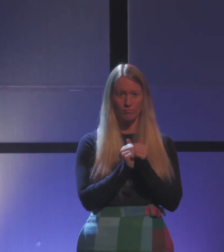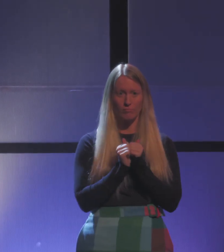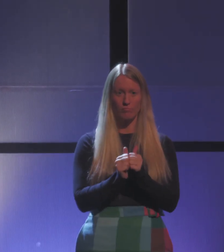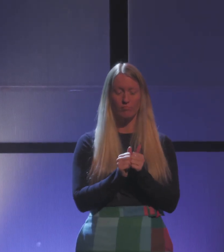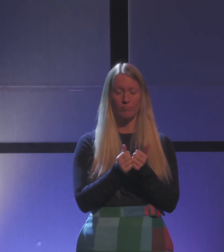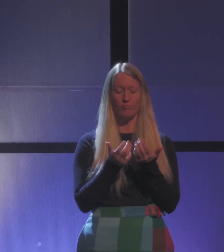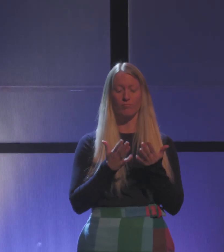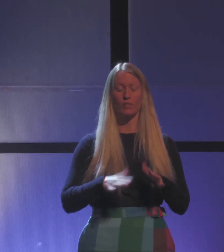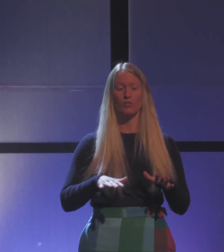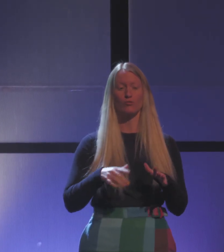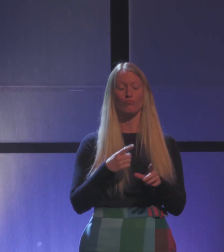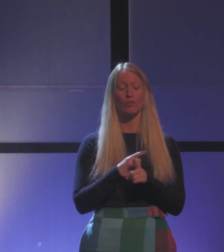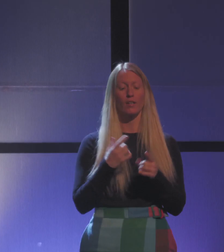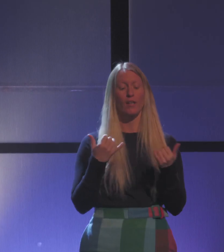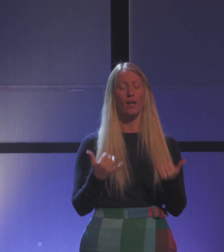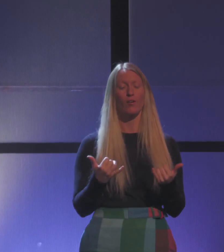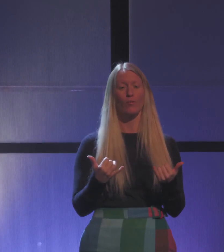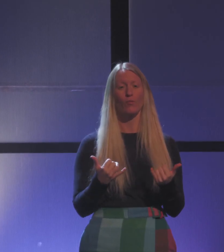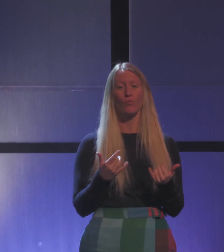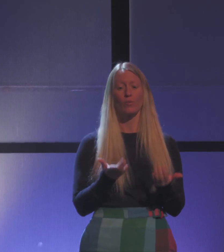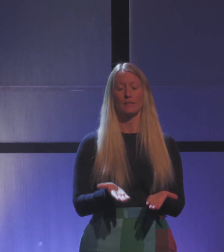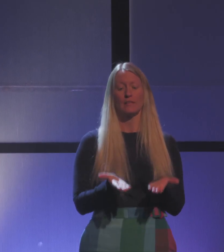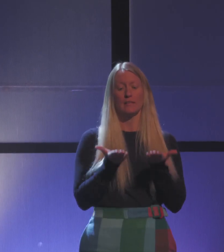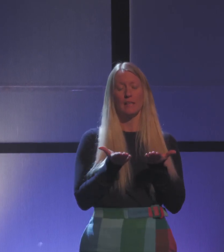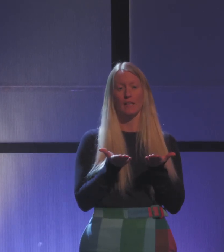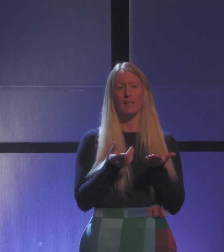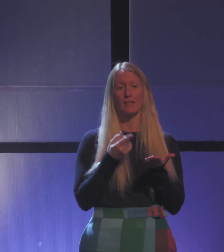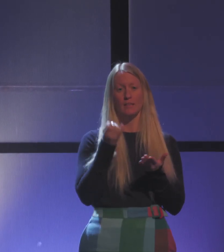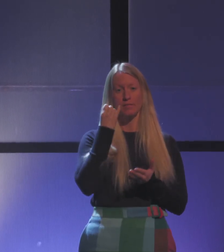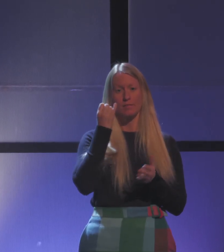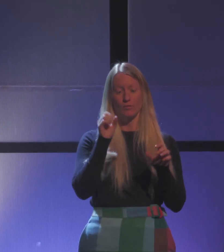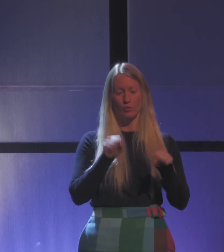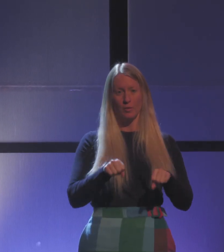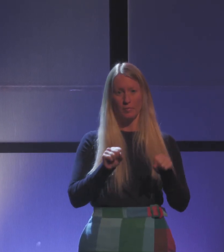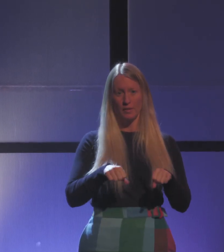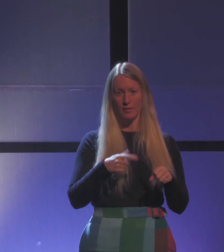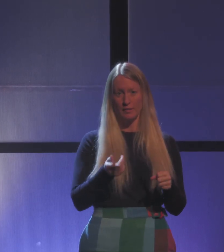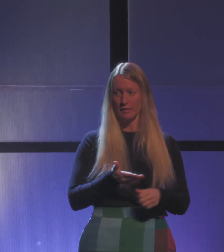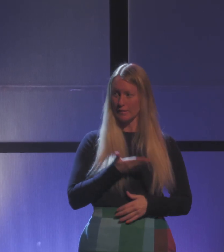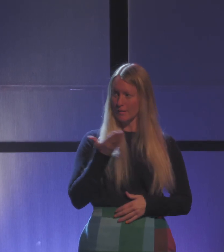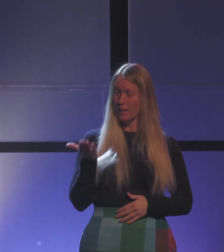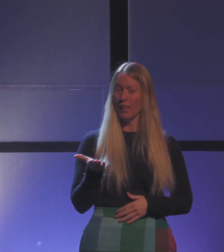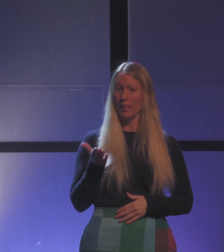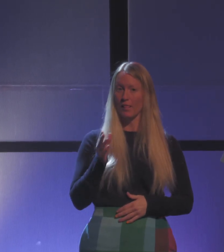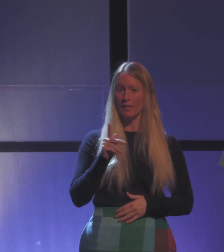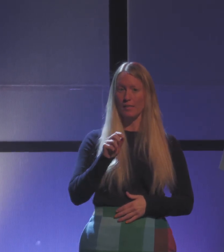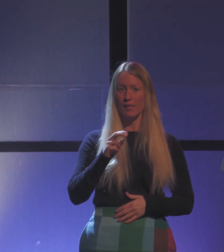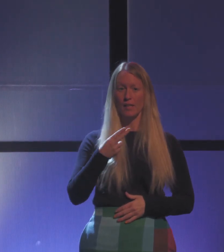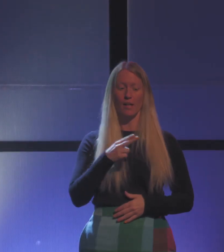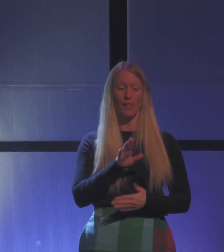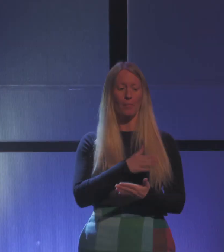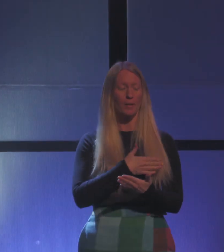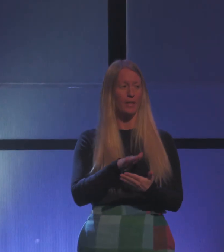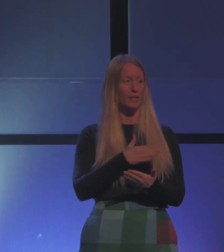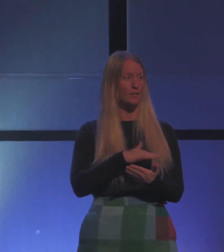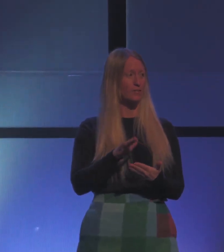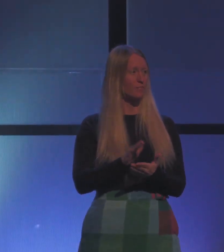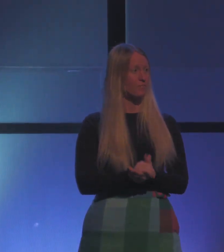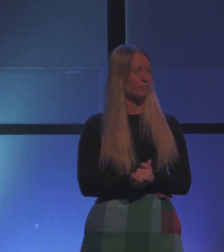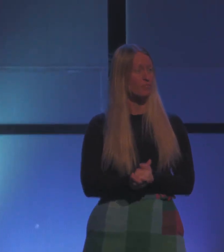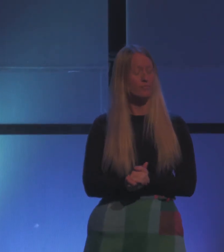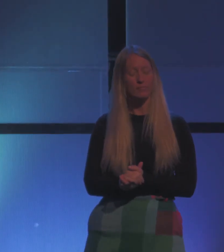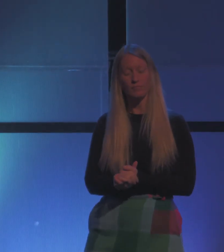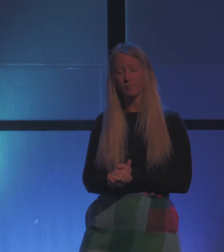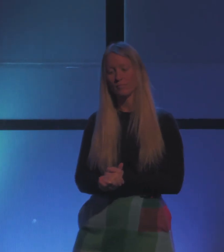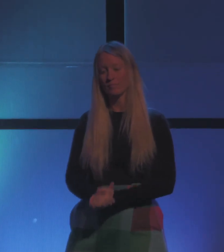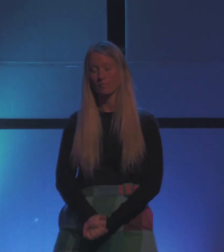have for you right now. I'll ask you to stand if you're able, and I'll pass it back to Kia and the band. Thank you.